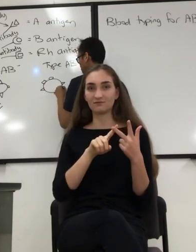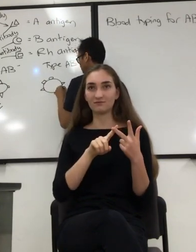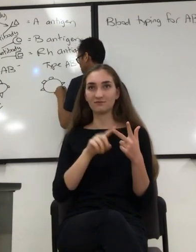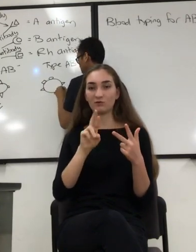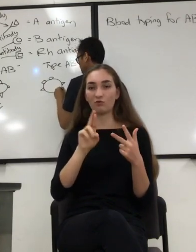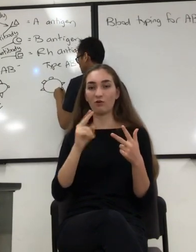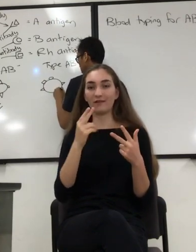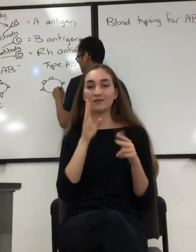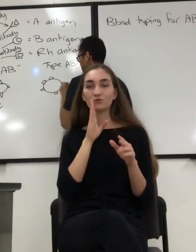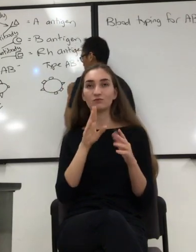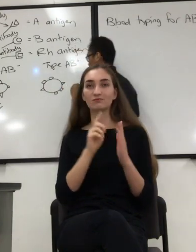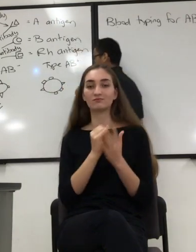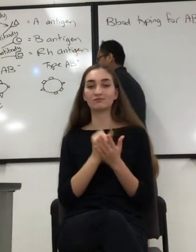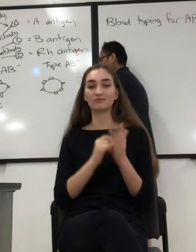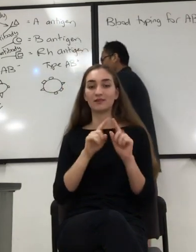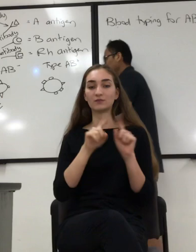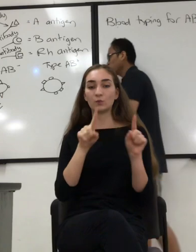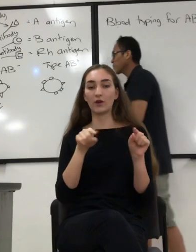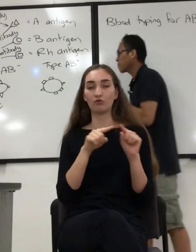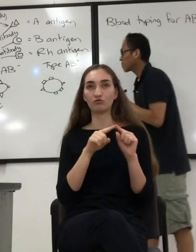the Rh antigen.